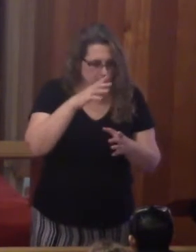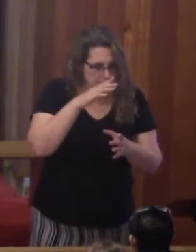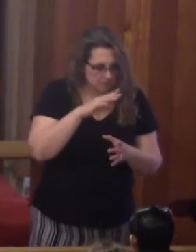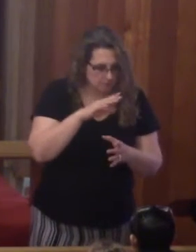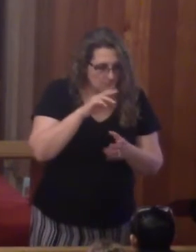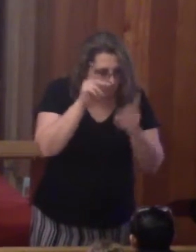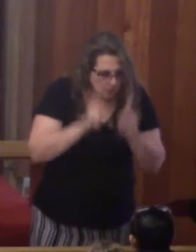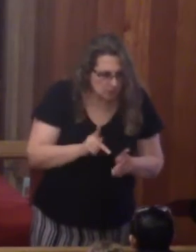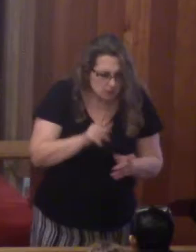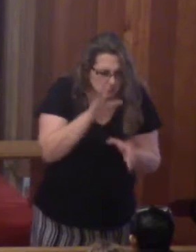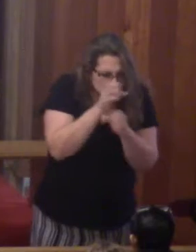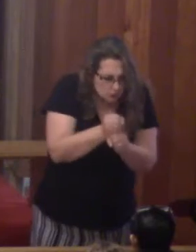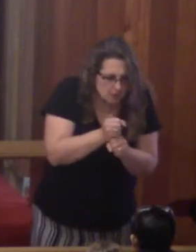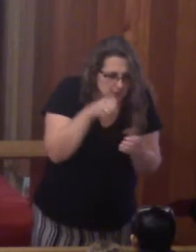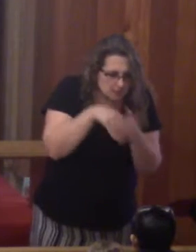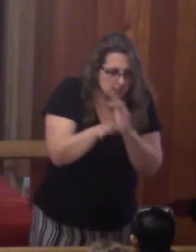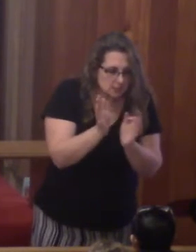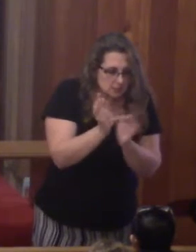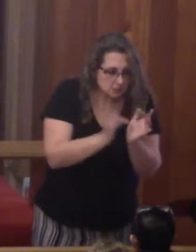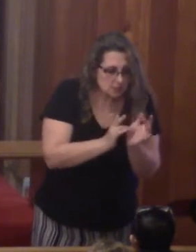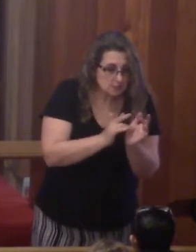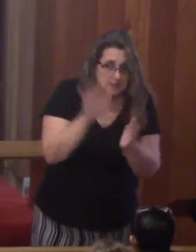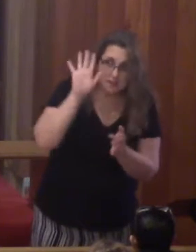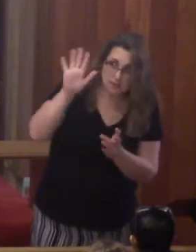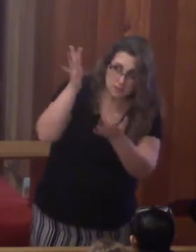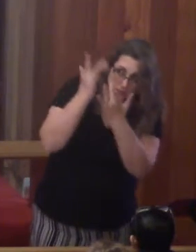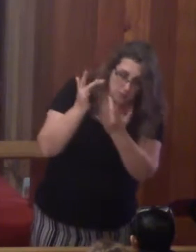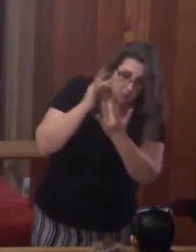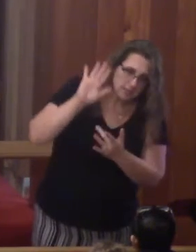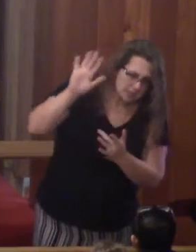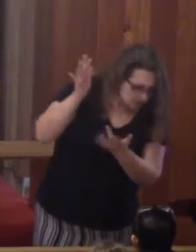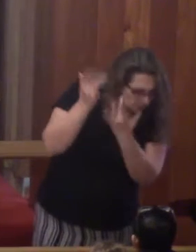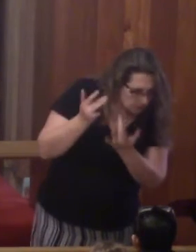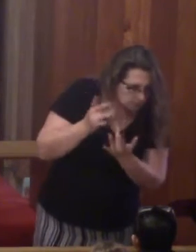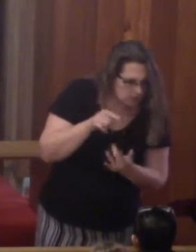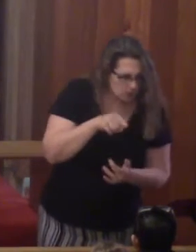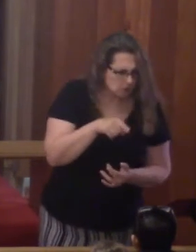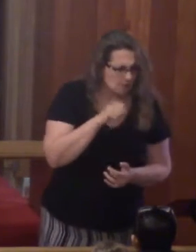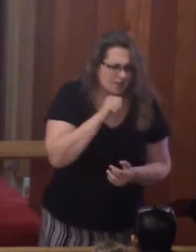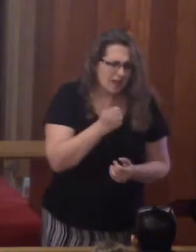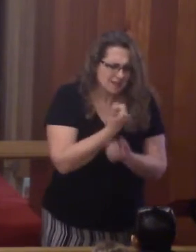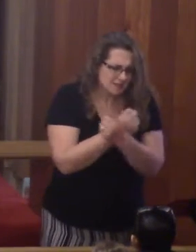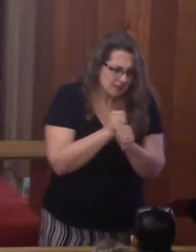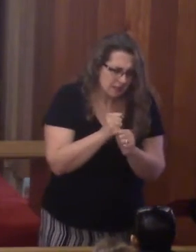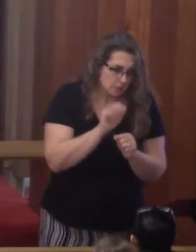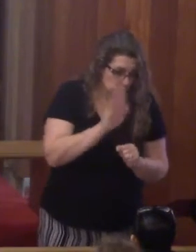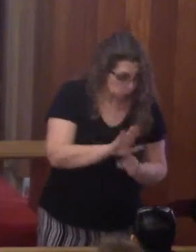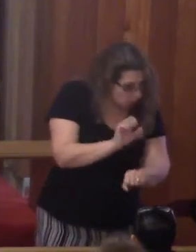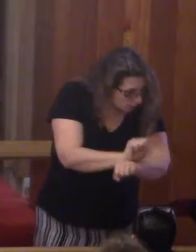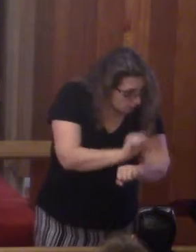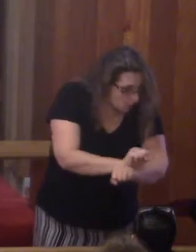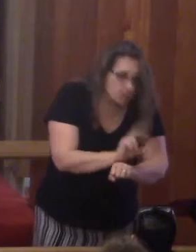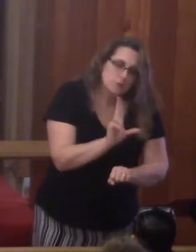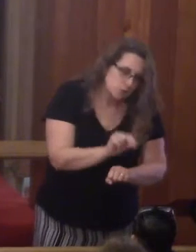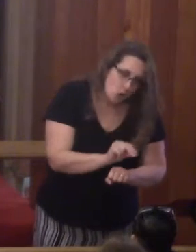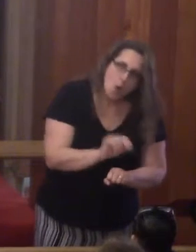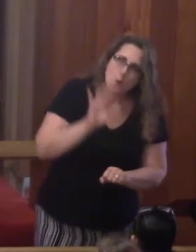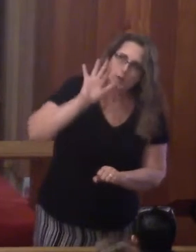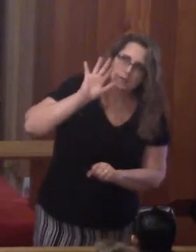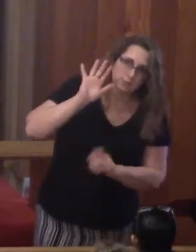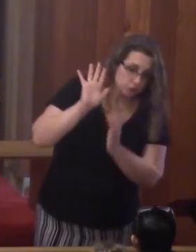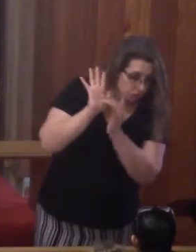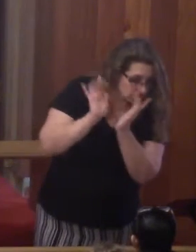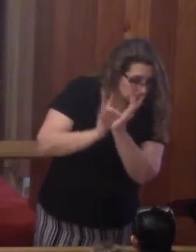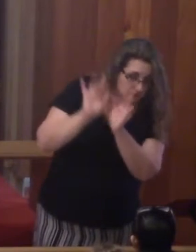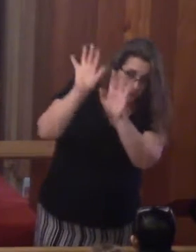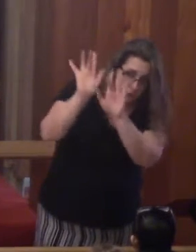Jesus' mercy, because that is your salvation, is the mercy of Jesus. You are not saved by your work, you are saved by Jesus' mercy